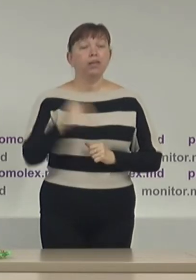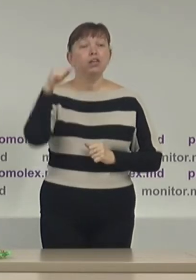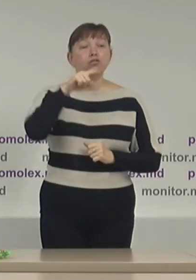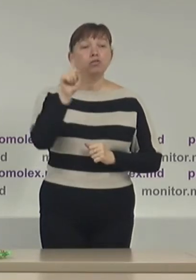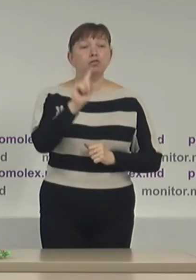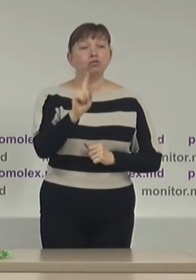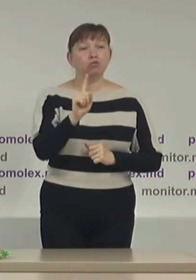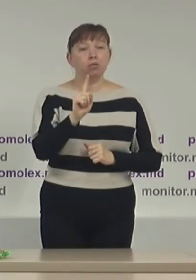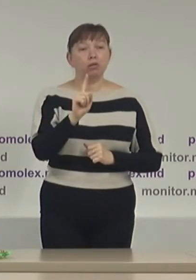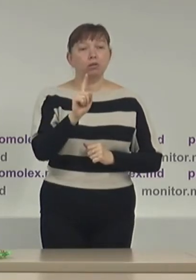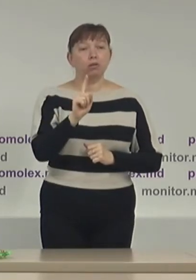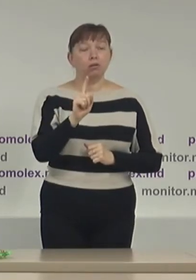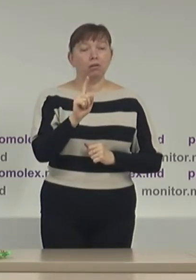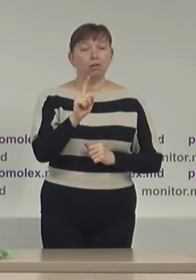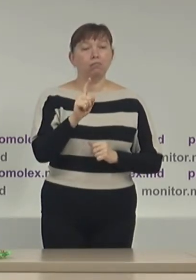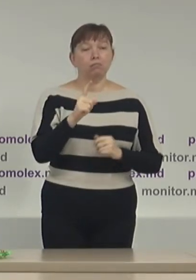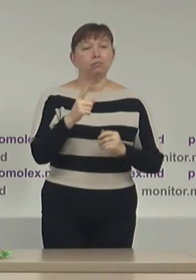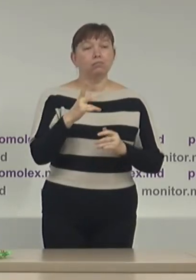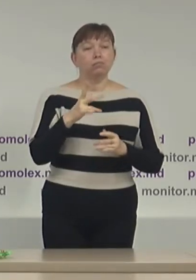November 2020.